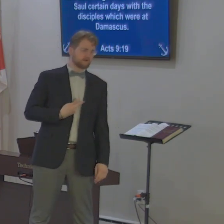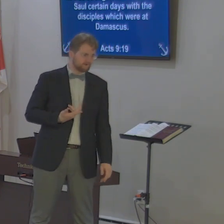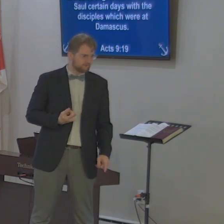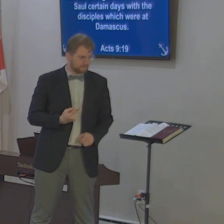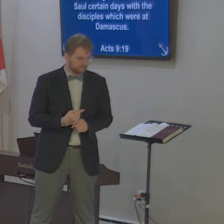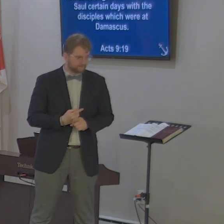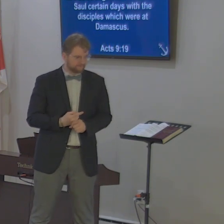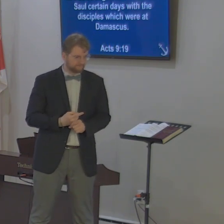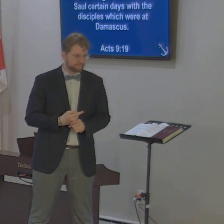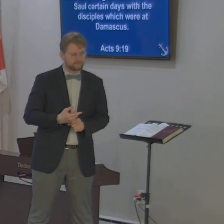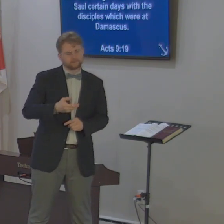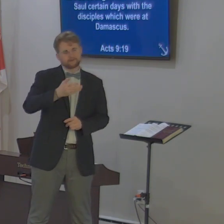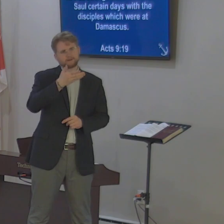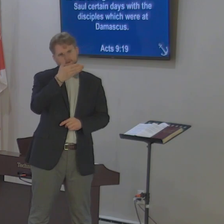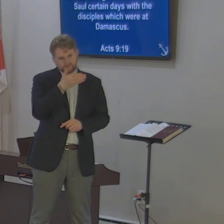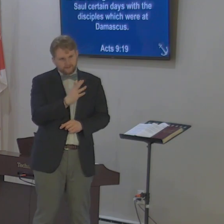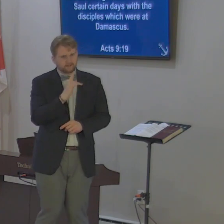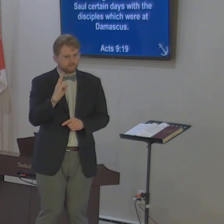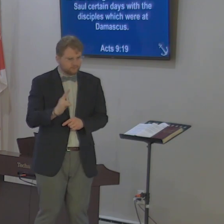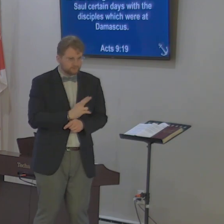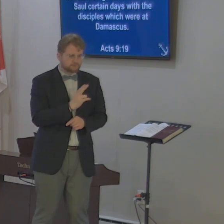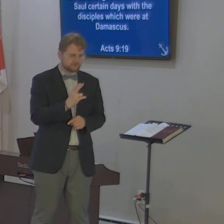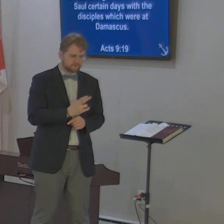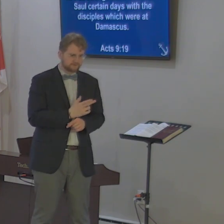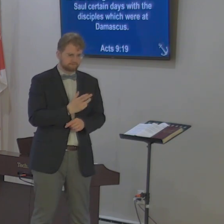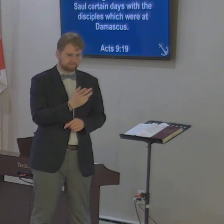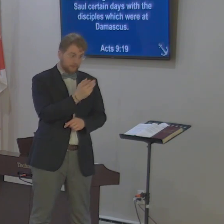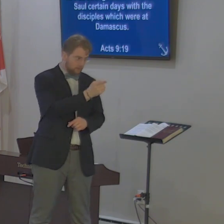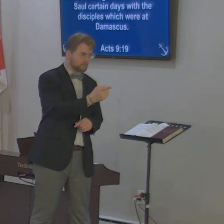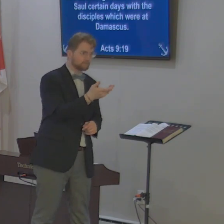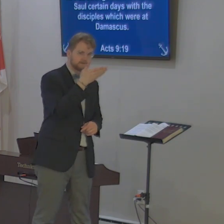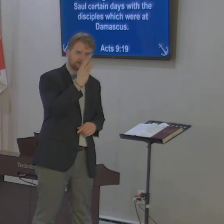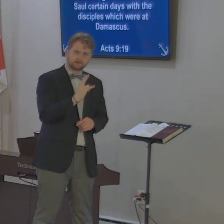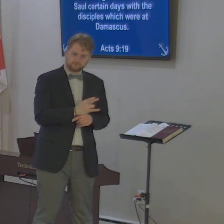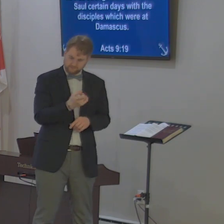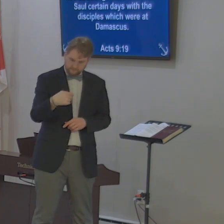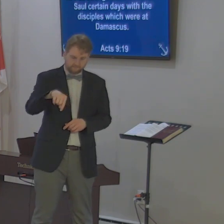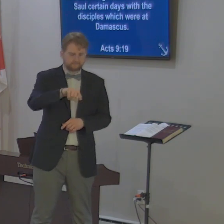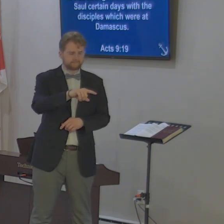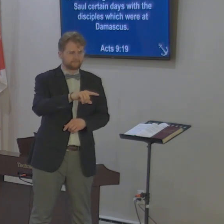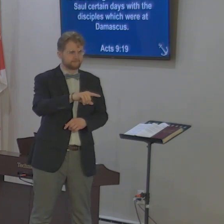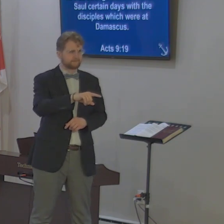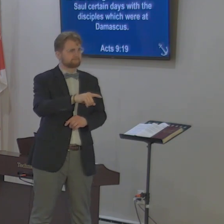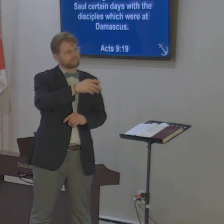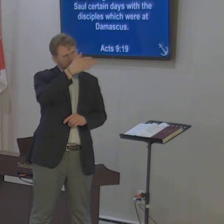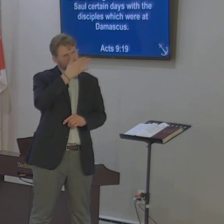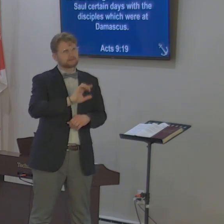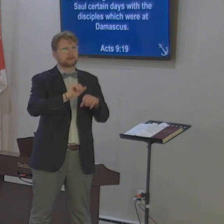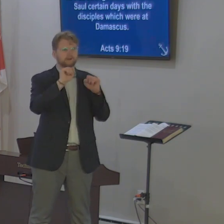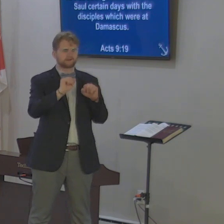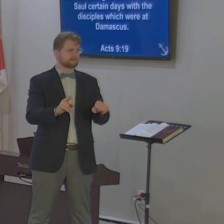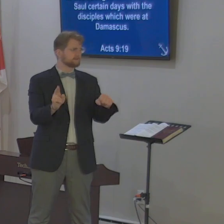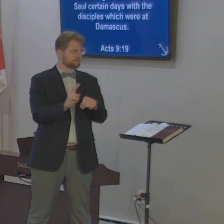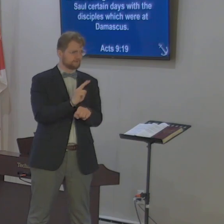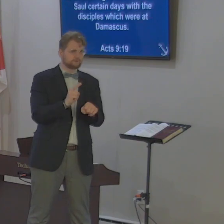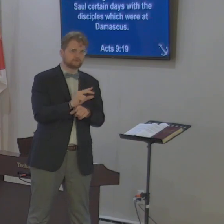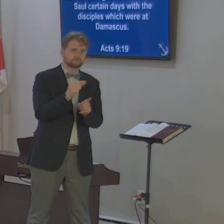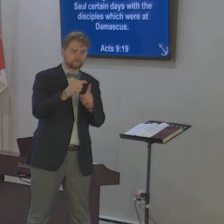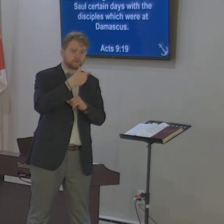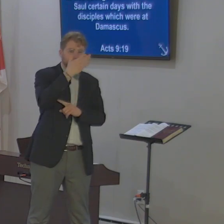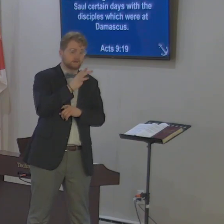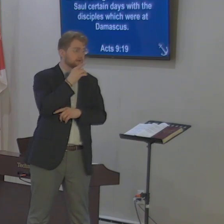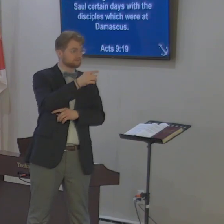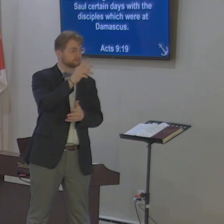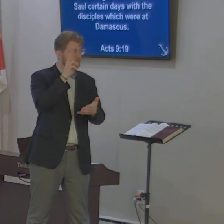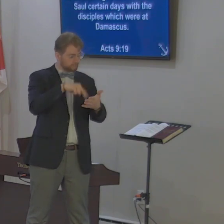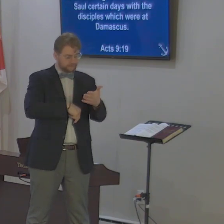God uses you. God uses you. Yes, God can use the Word of God as you read it to prod